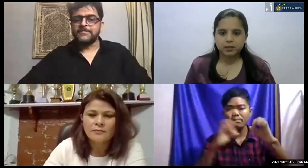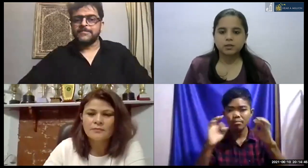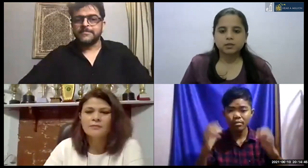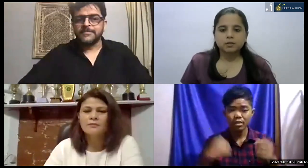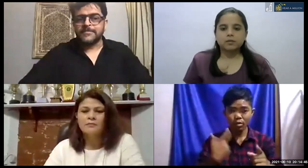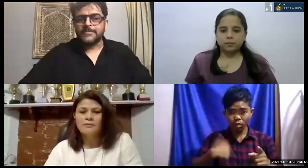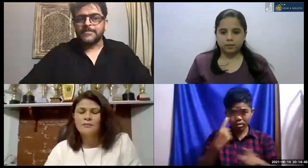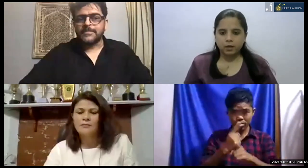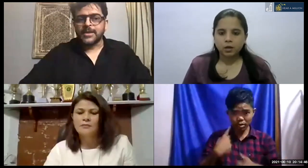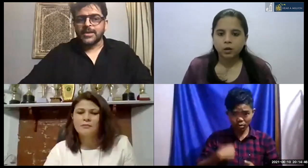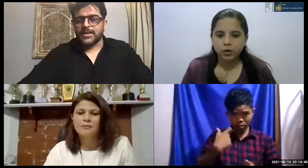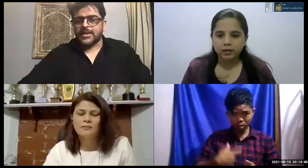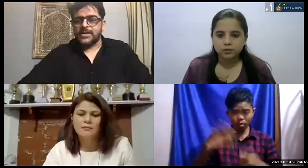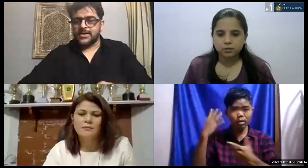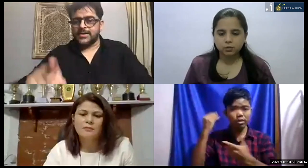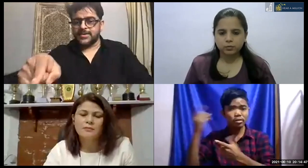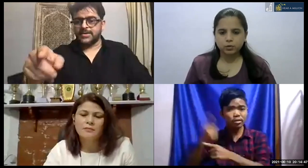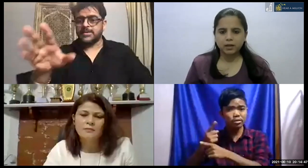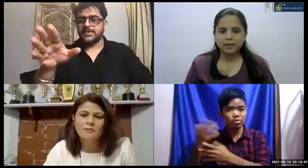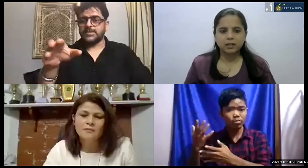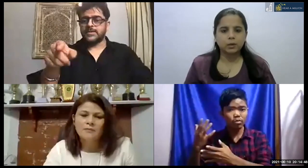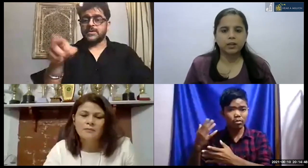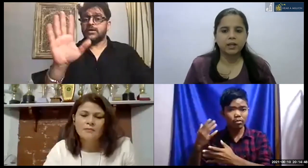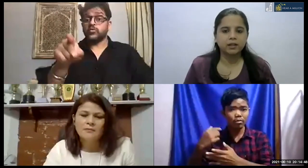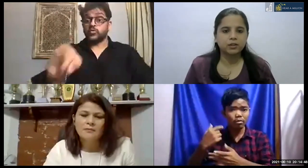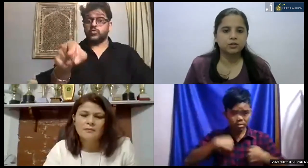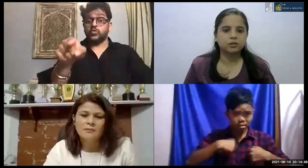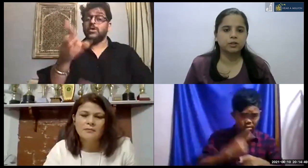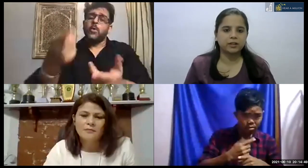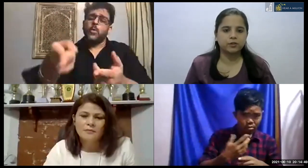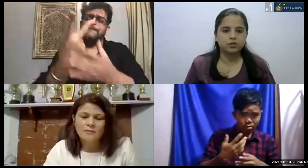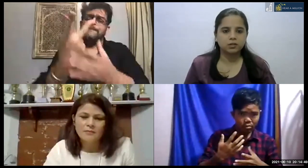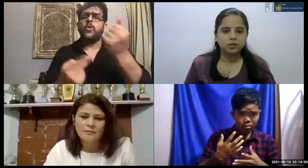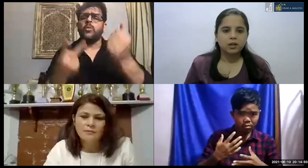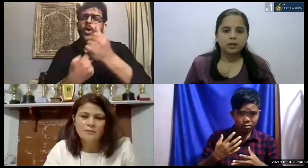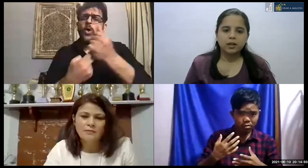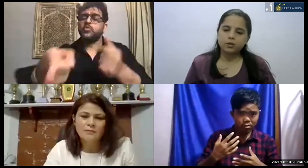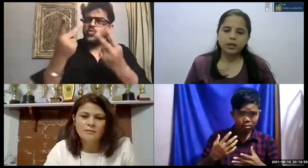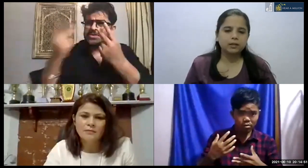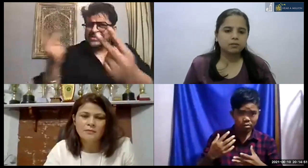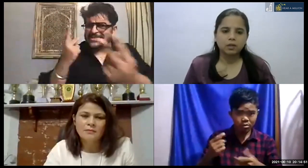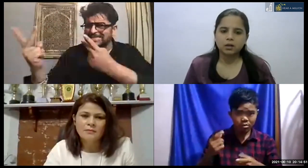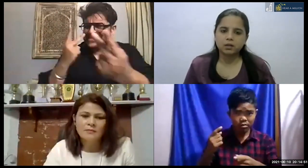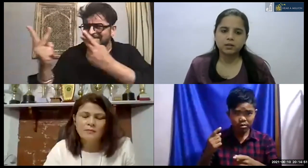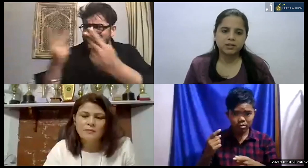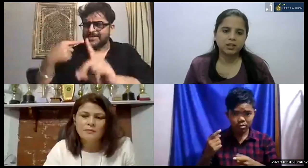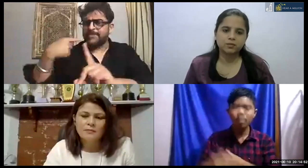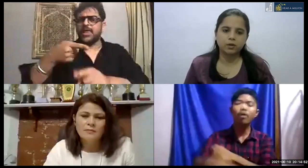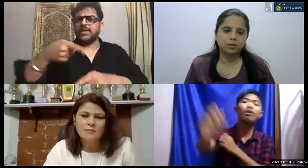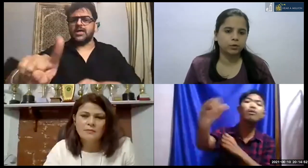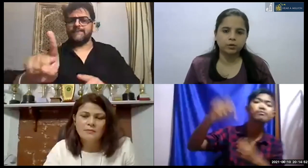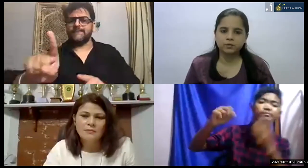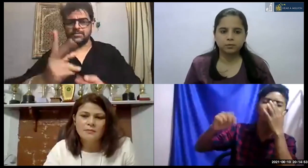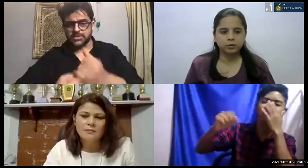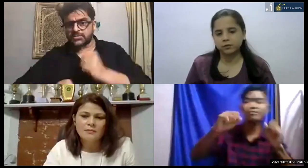Yes, Ismat. Okay, so you are asking about the hearing teachers or the deaf teacher? Yeah, you can suggest